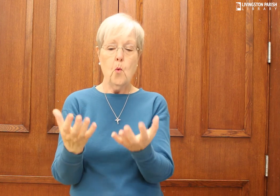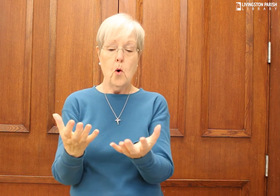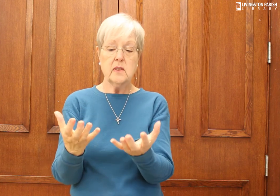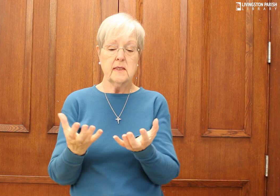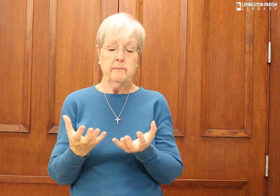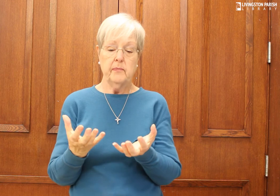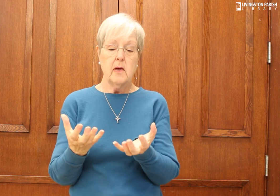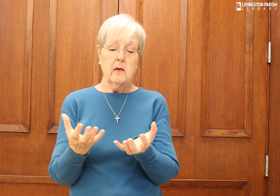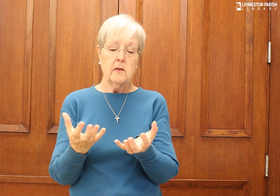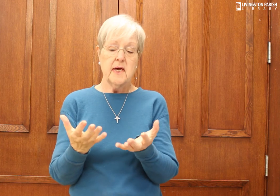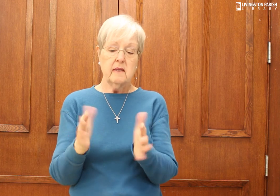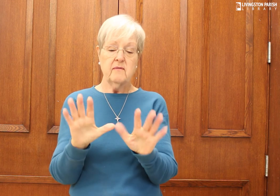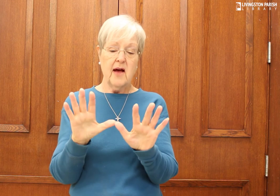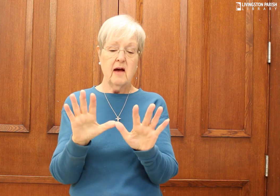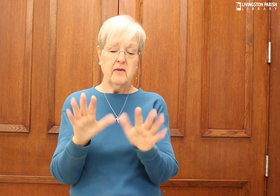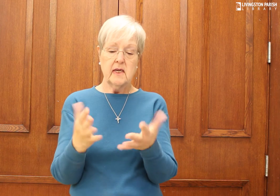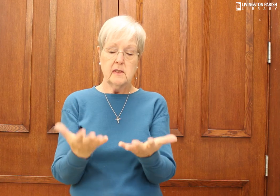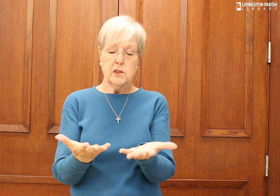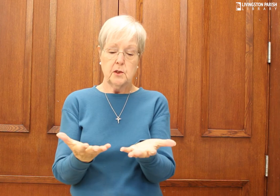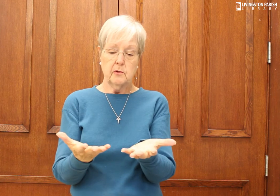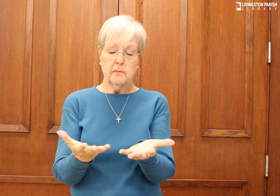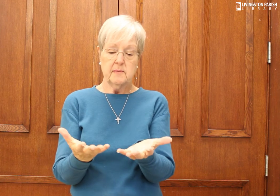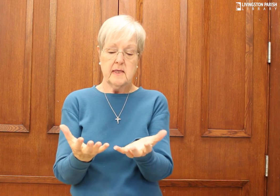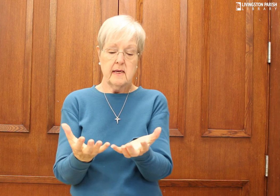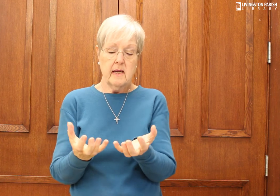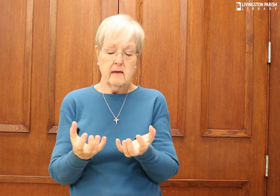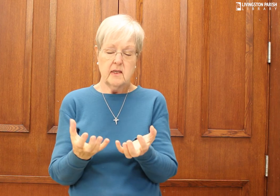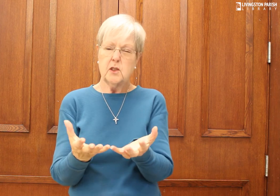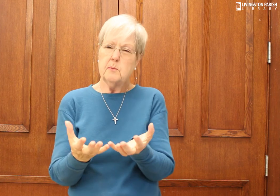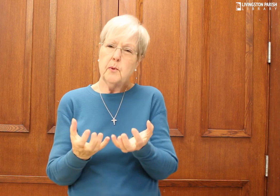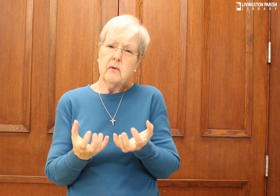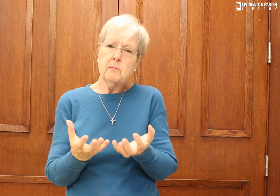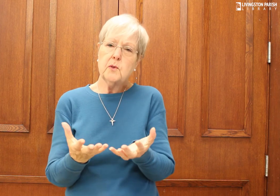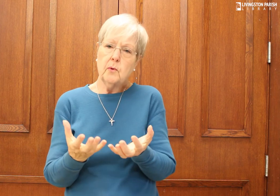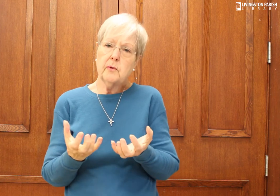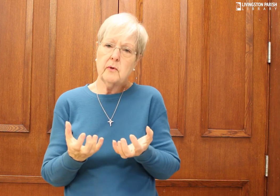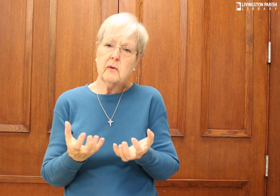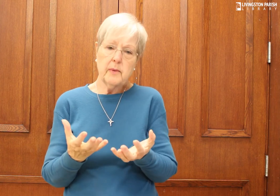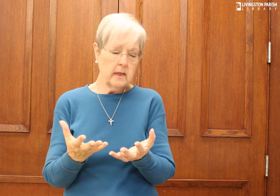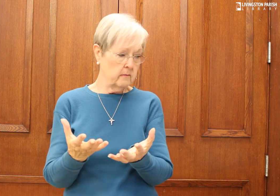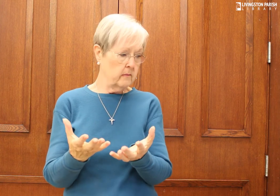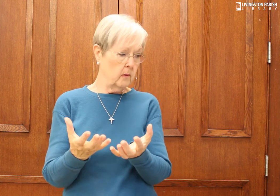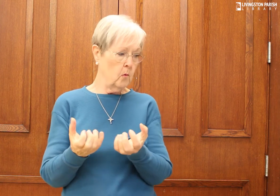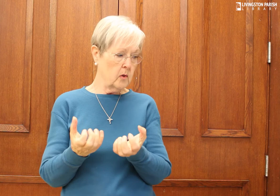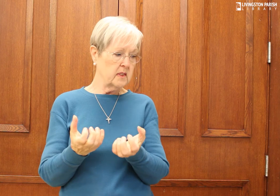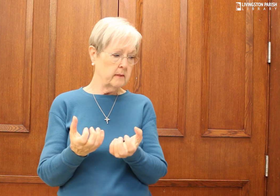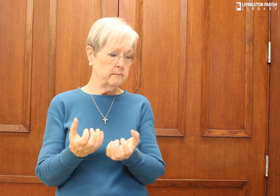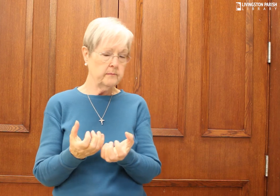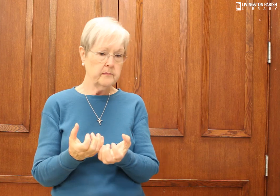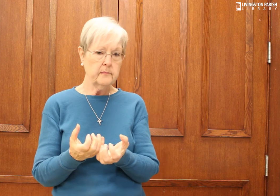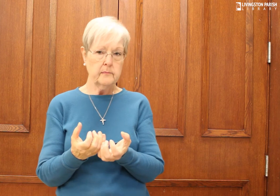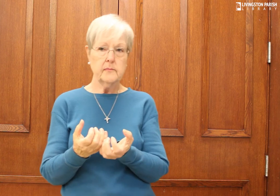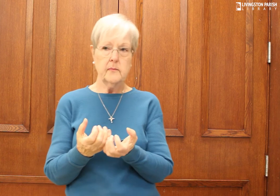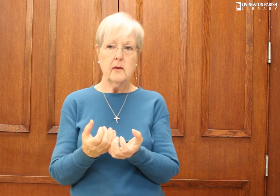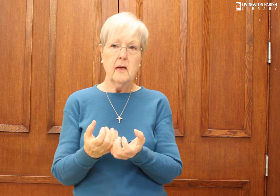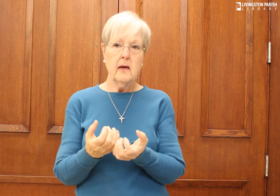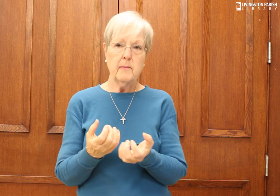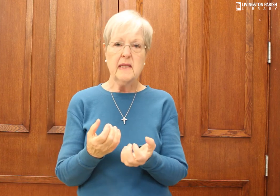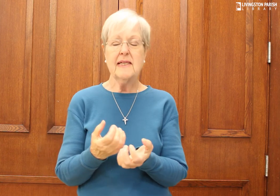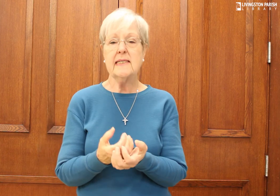Want. You take the five hands, turn them upside down, and just pull them toward you a little bit. Want. How about the